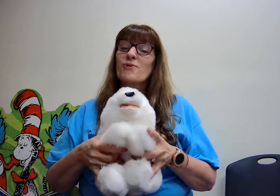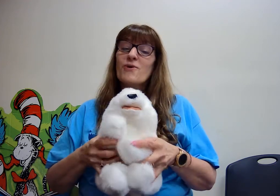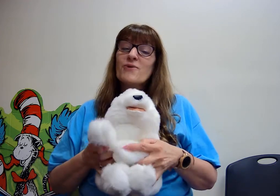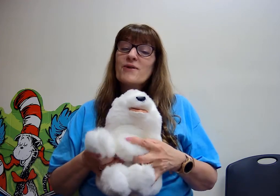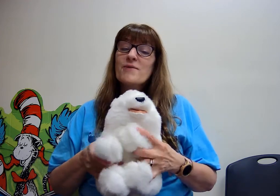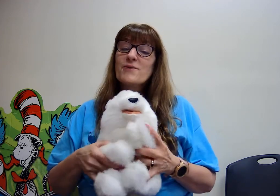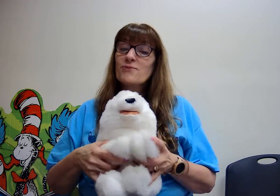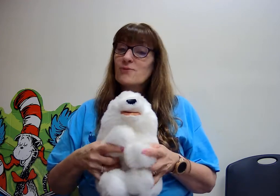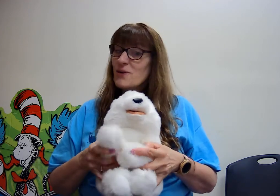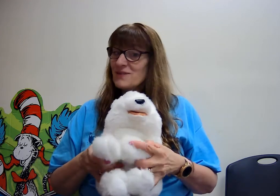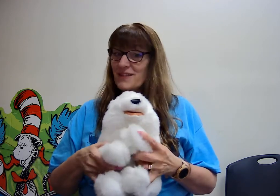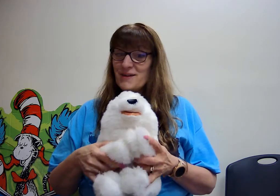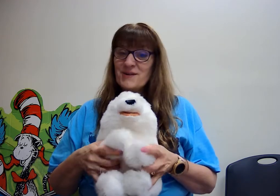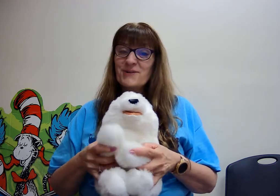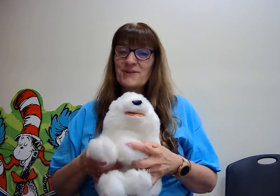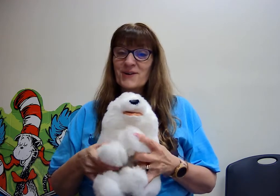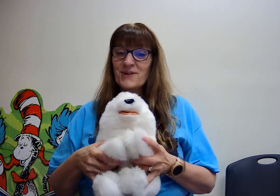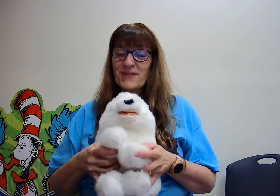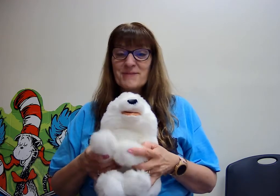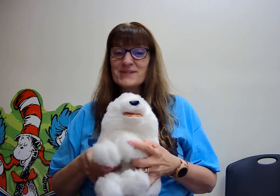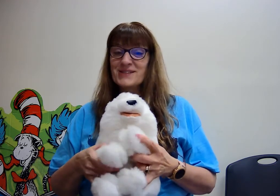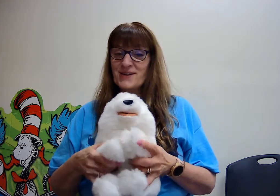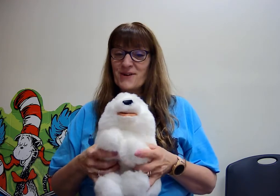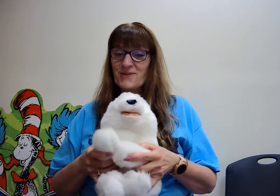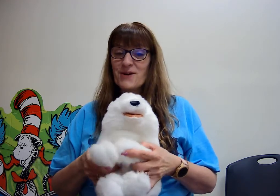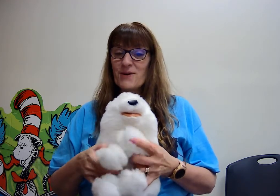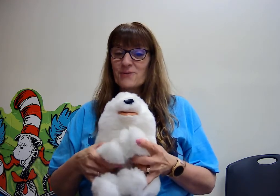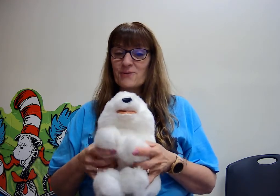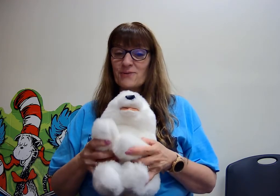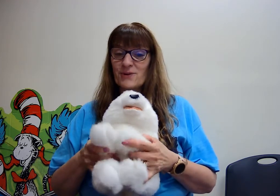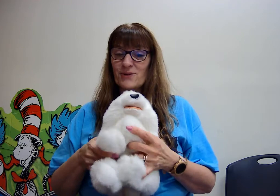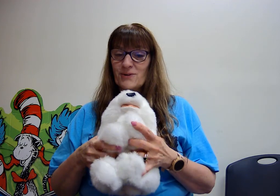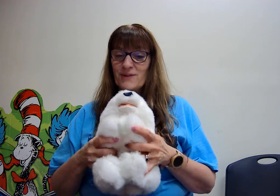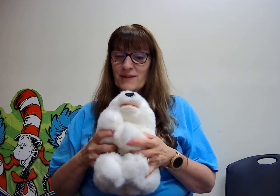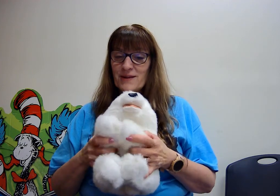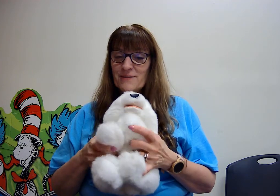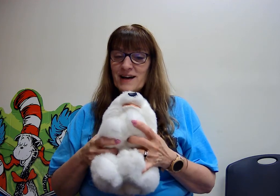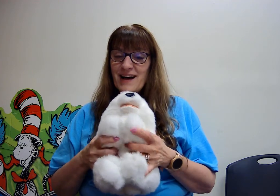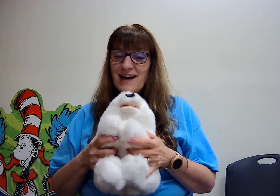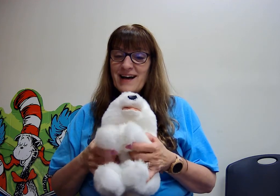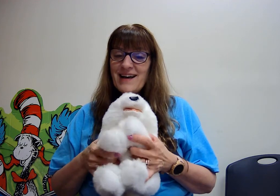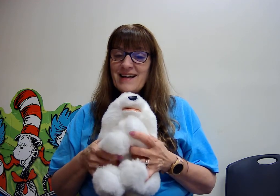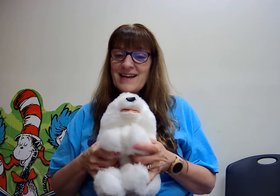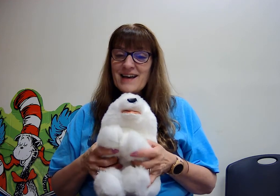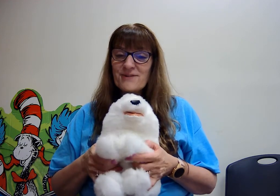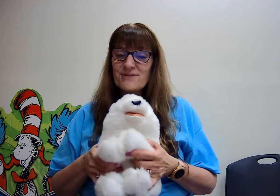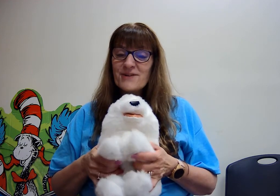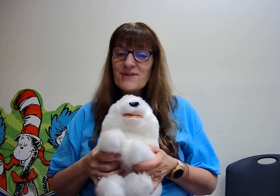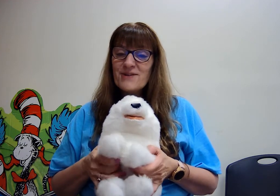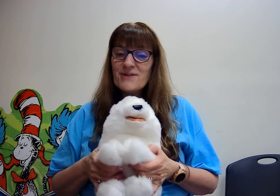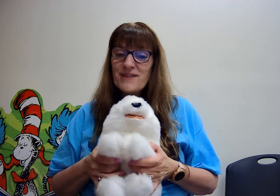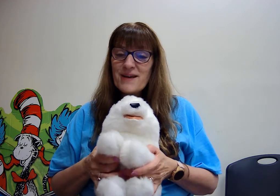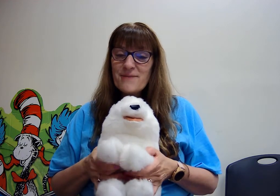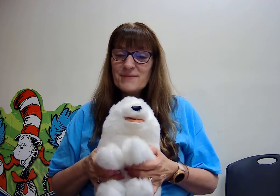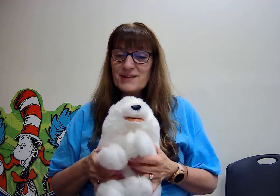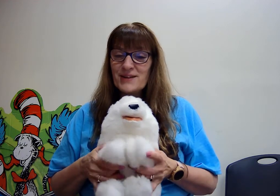Roll them, roll them, roll them so. Roll them high and roll them